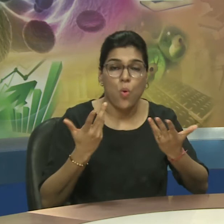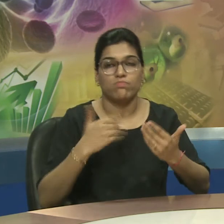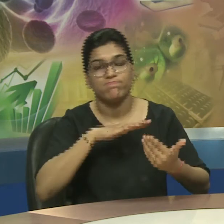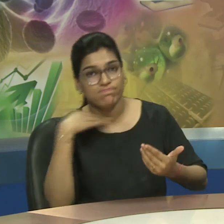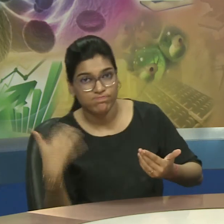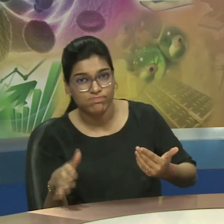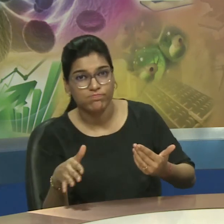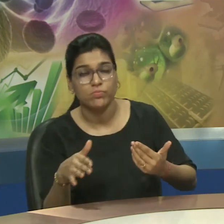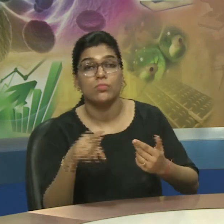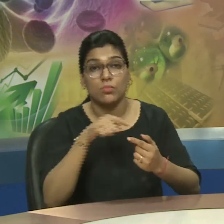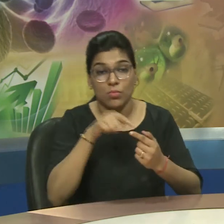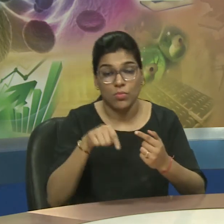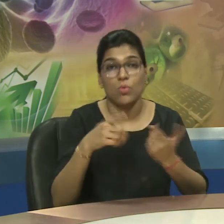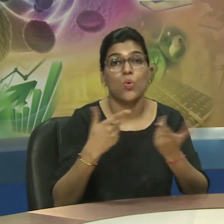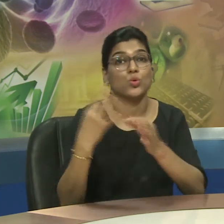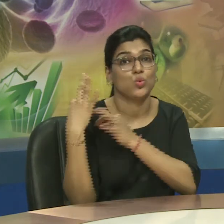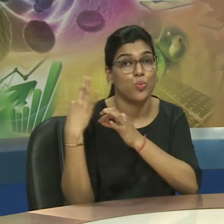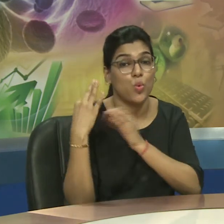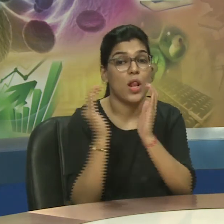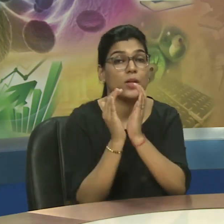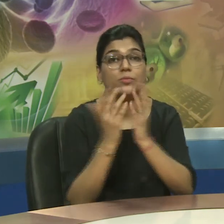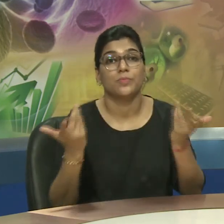Next is Liability Insurance.